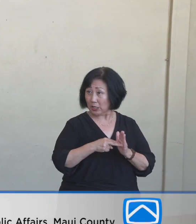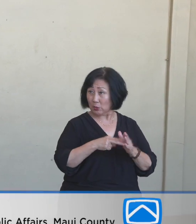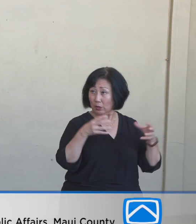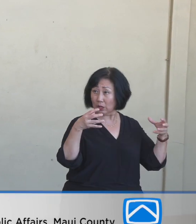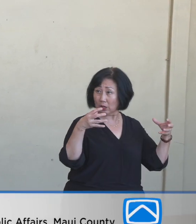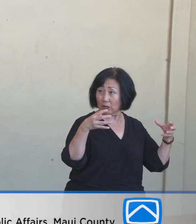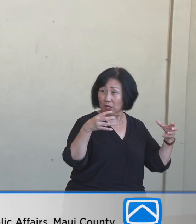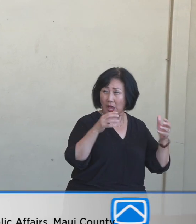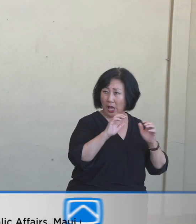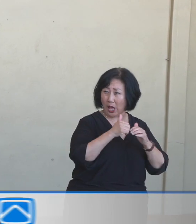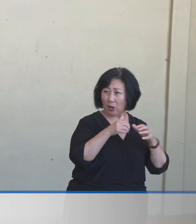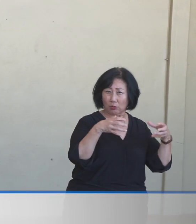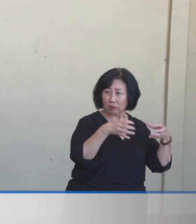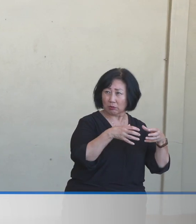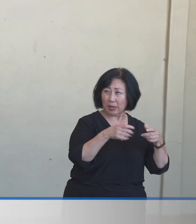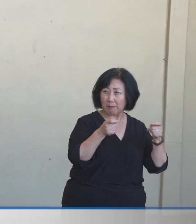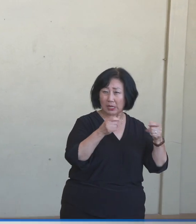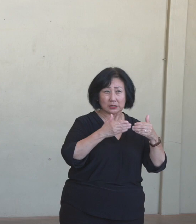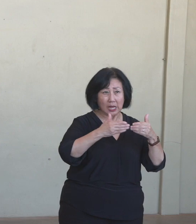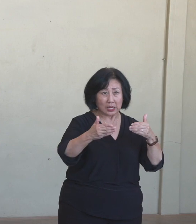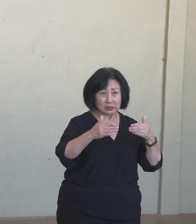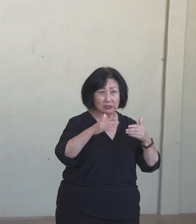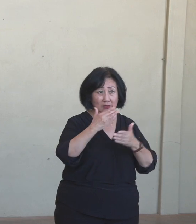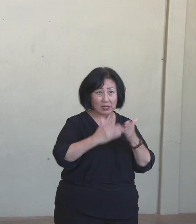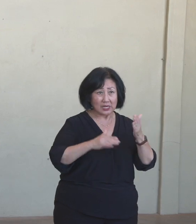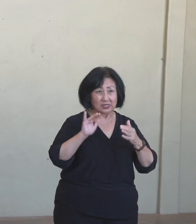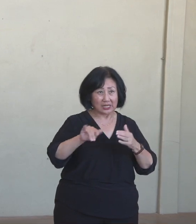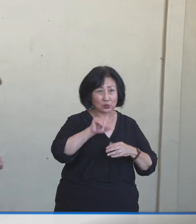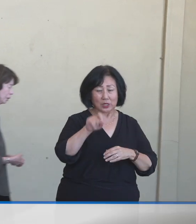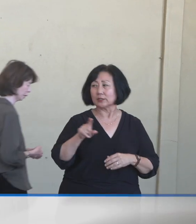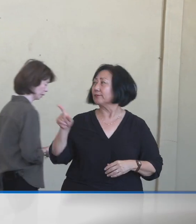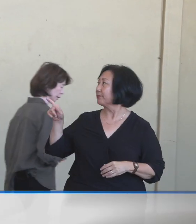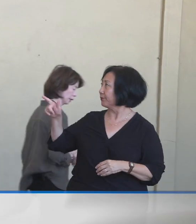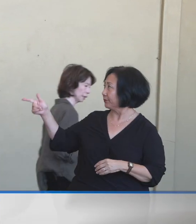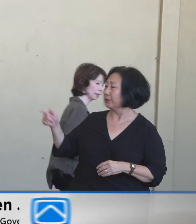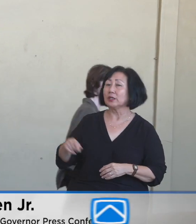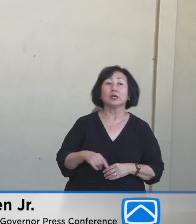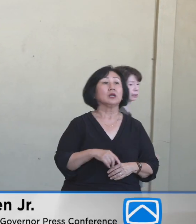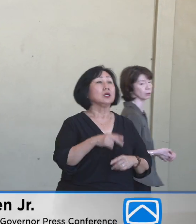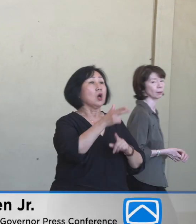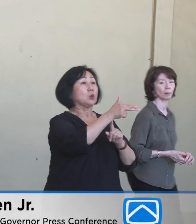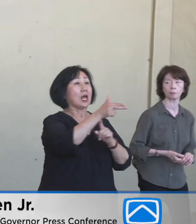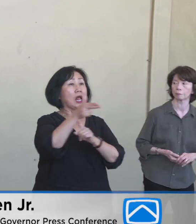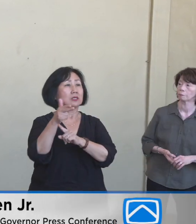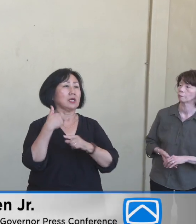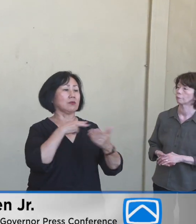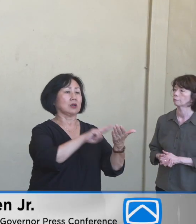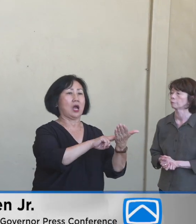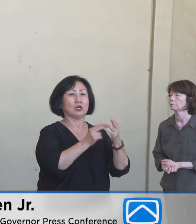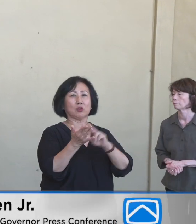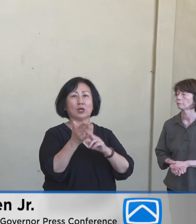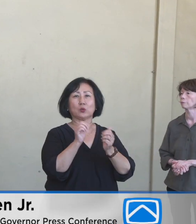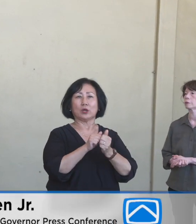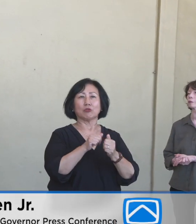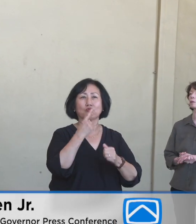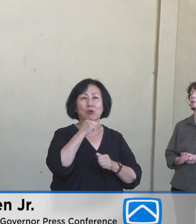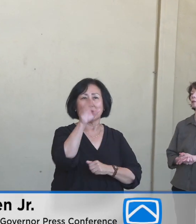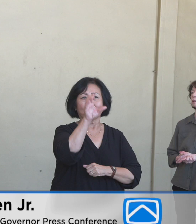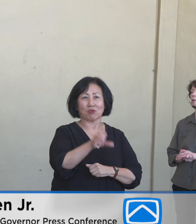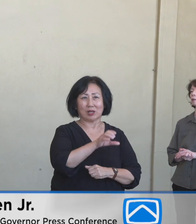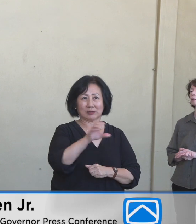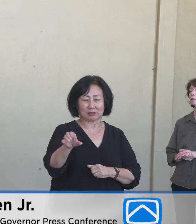question? And how will we manage that in going into the next phase, Mayor? So the hotels, they're on a contract with the Red Cross. And